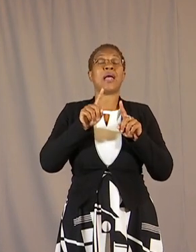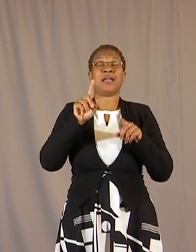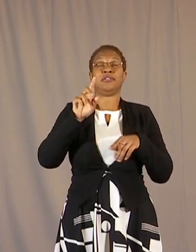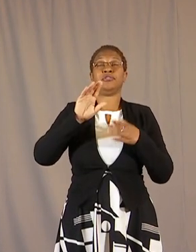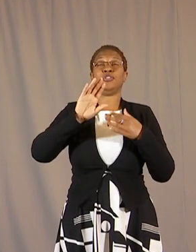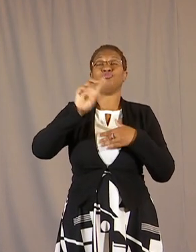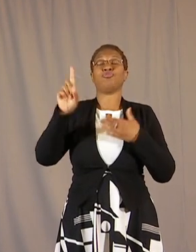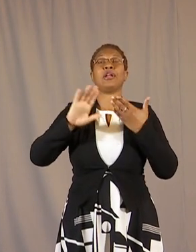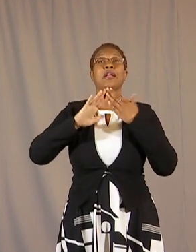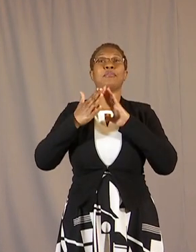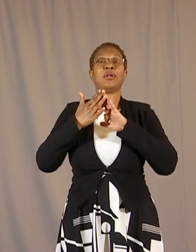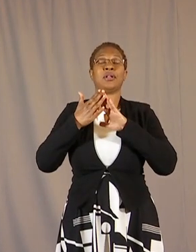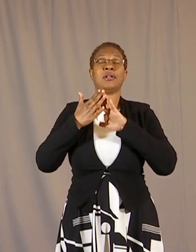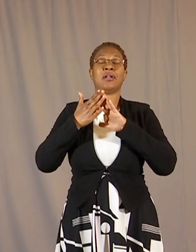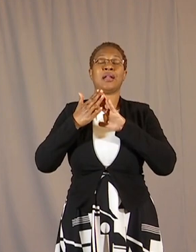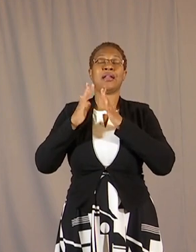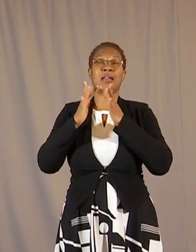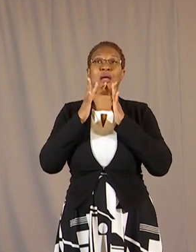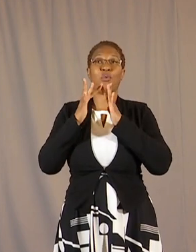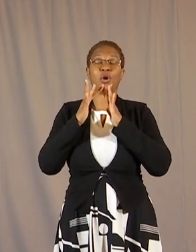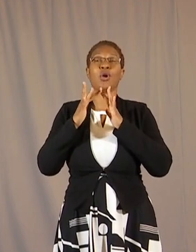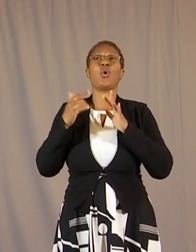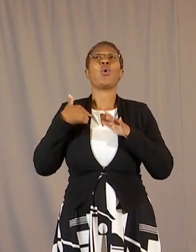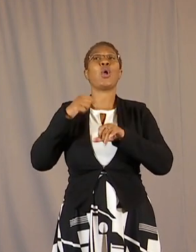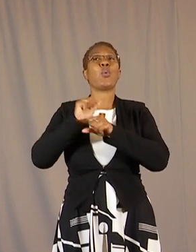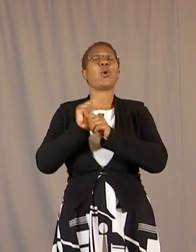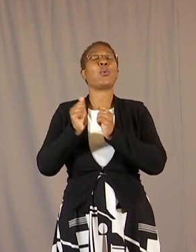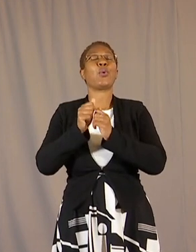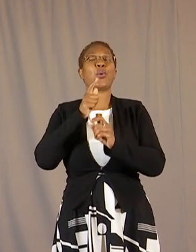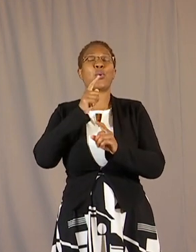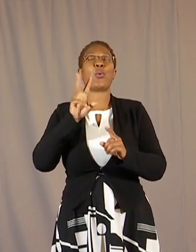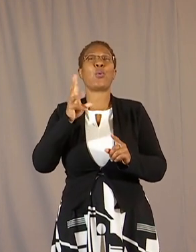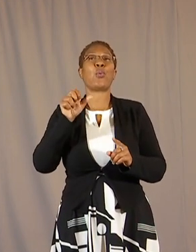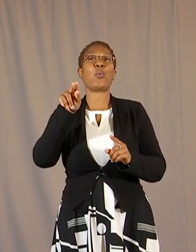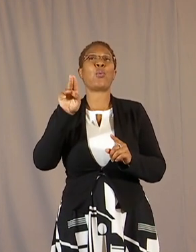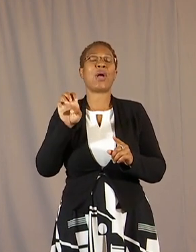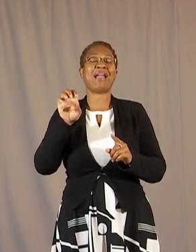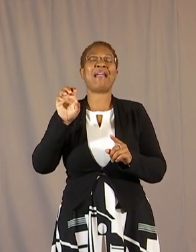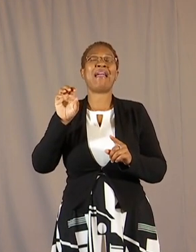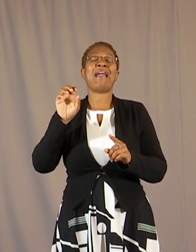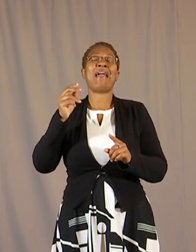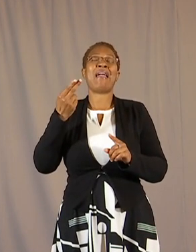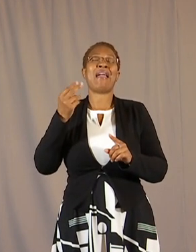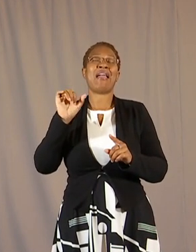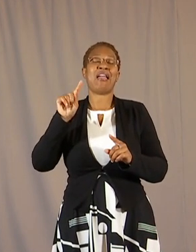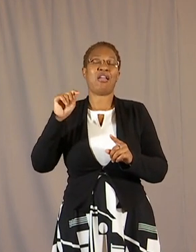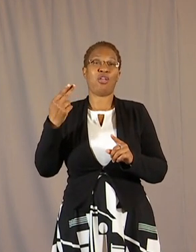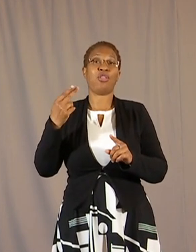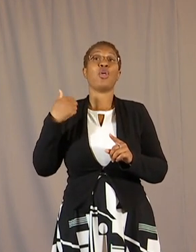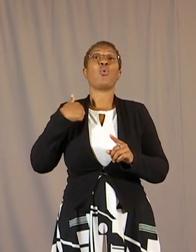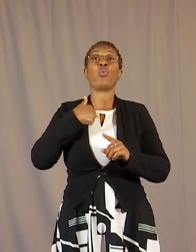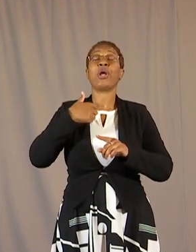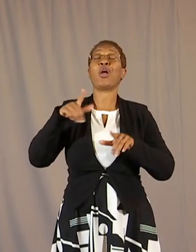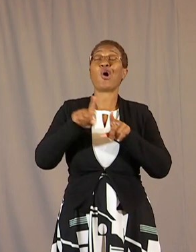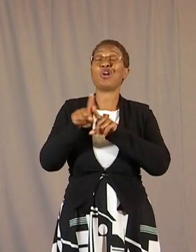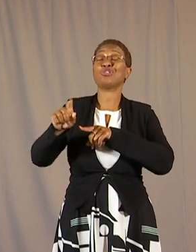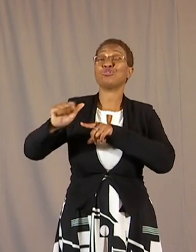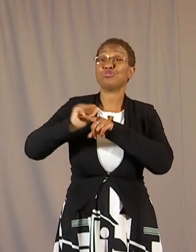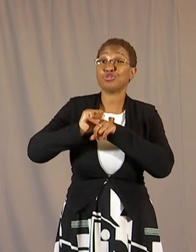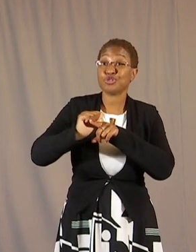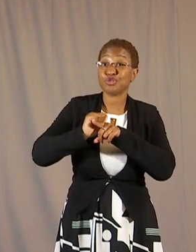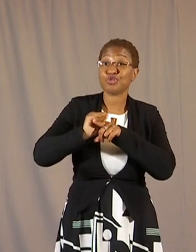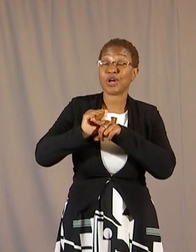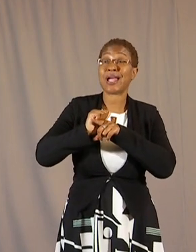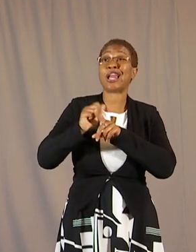so blessed to work with Wayne Health, specifically around the mobile units. We trained up, recruited, and coached